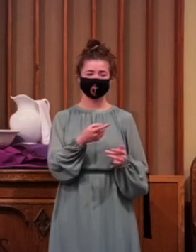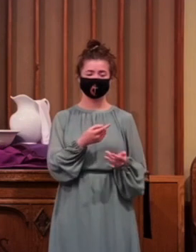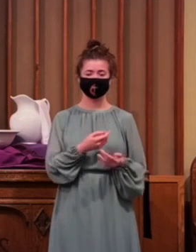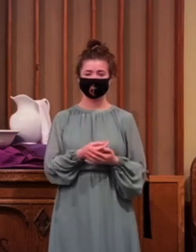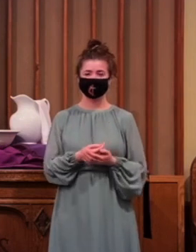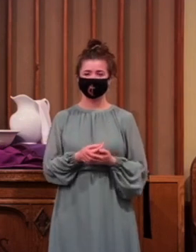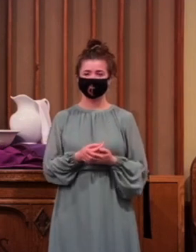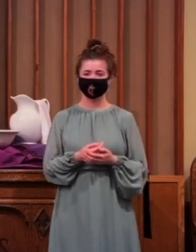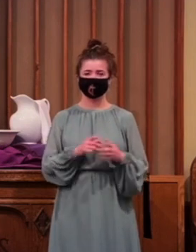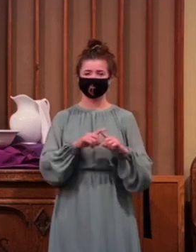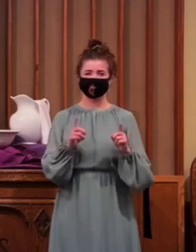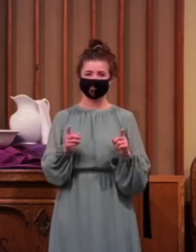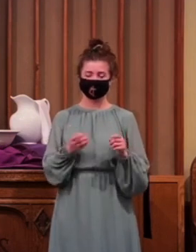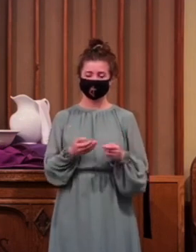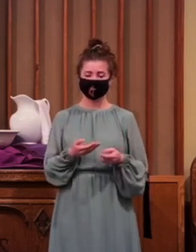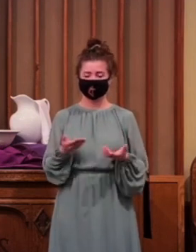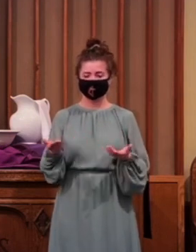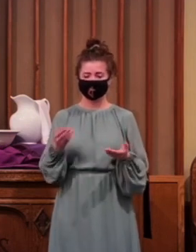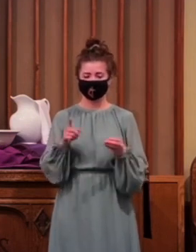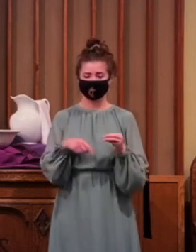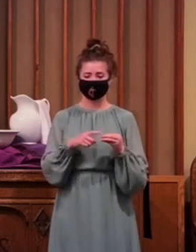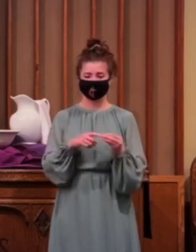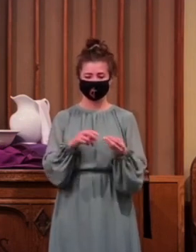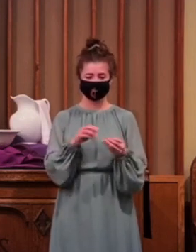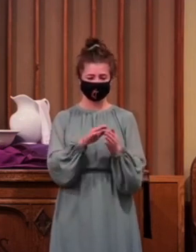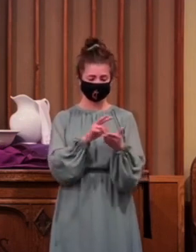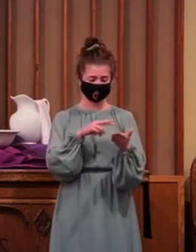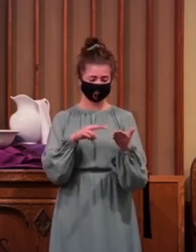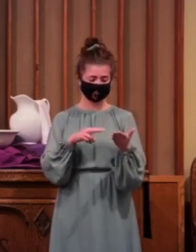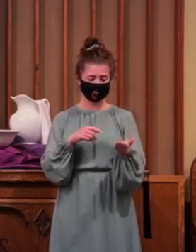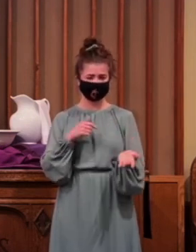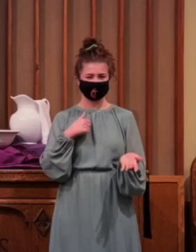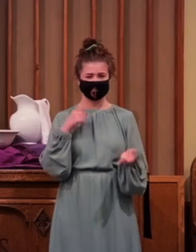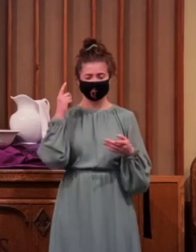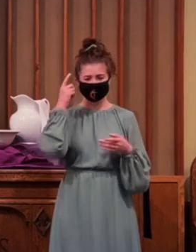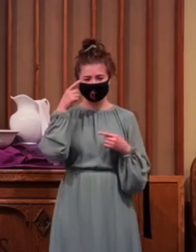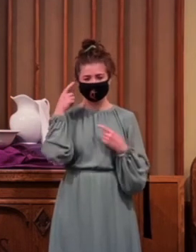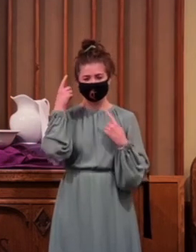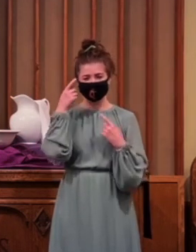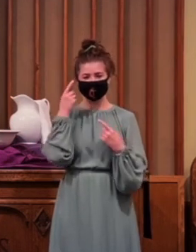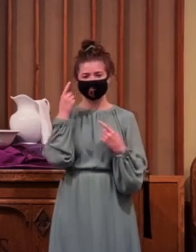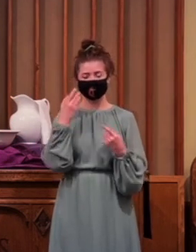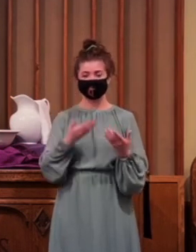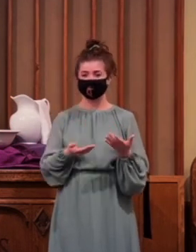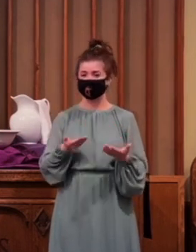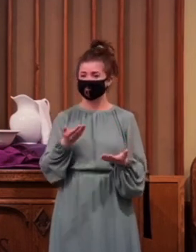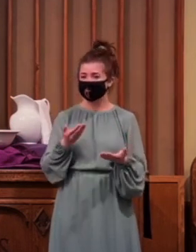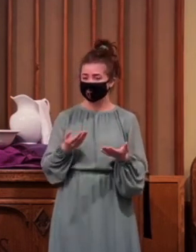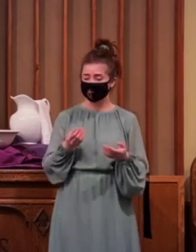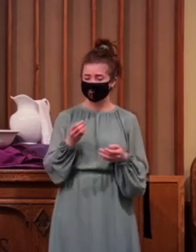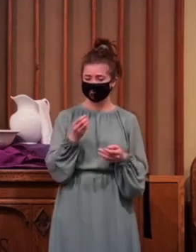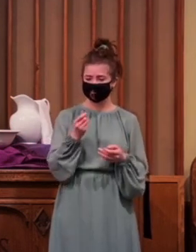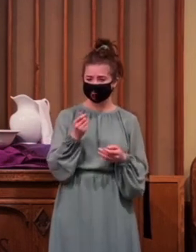And yet, there was something about this text that really got me thinking that perhaps, in a small